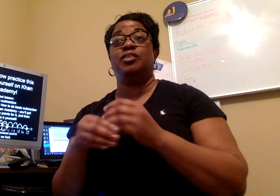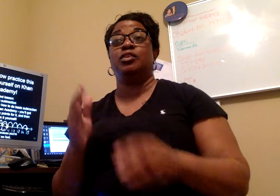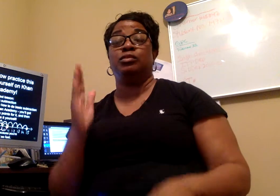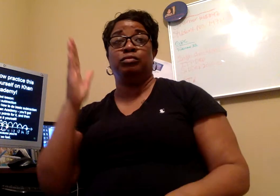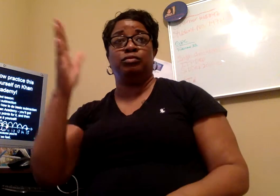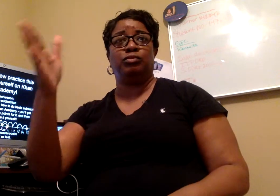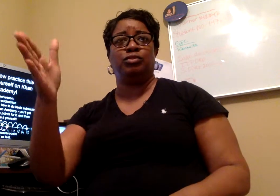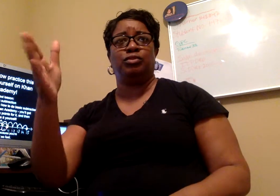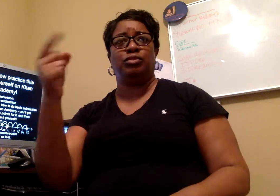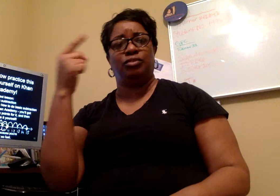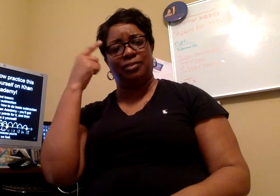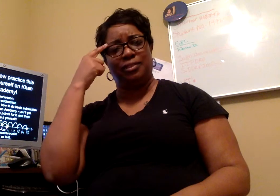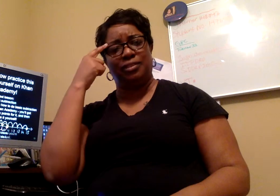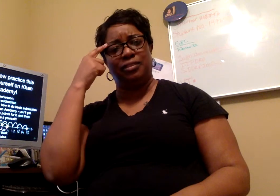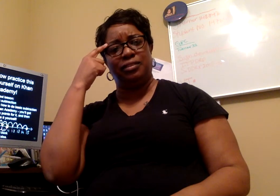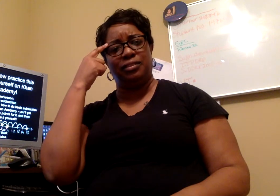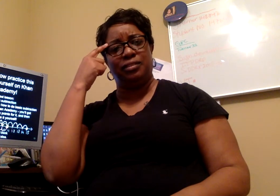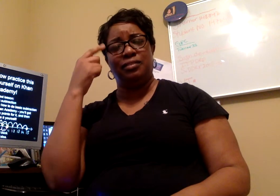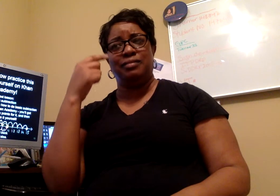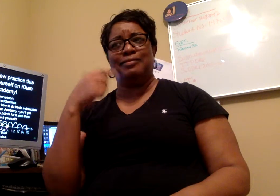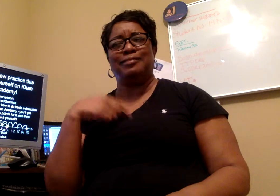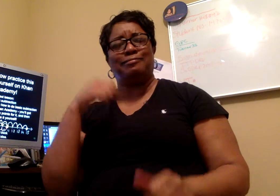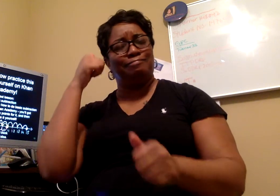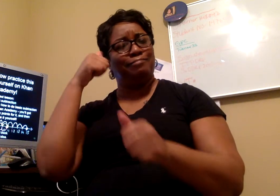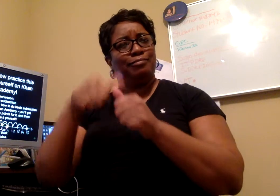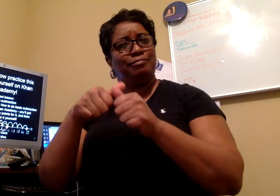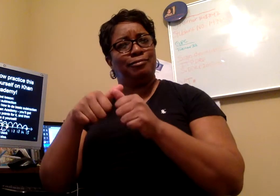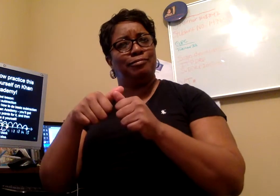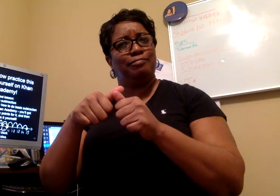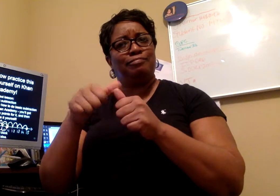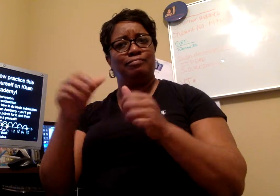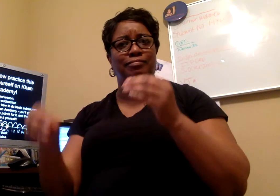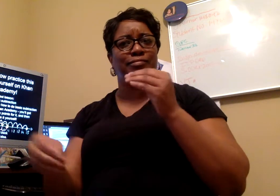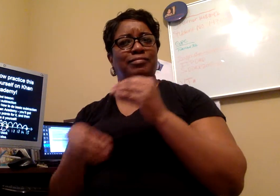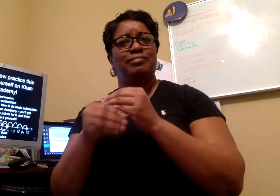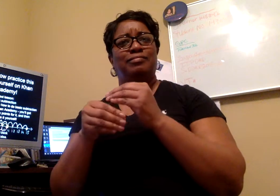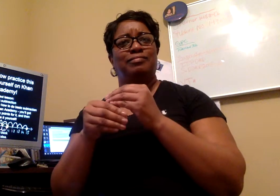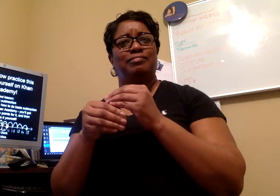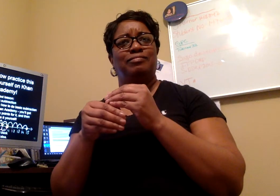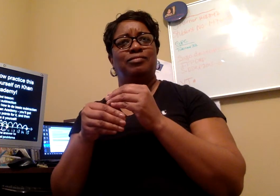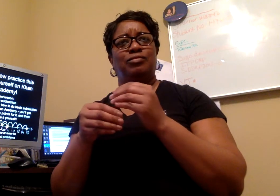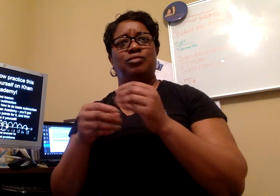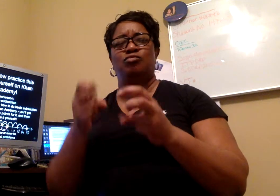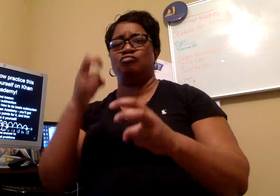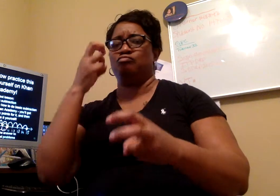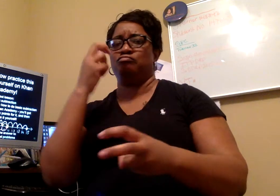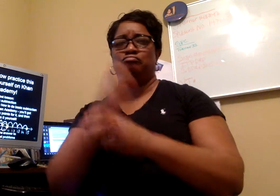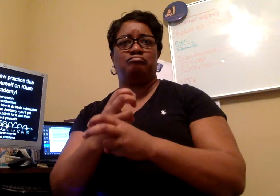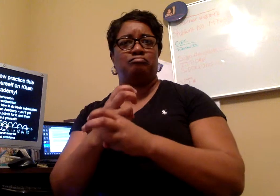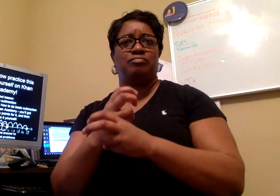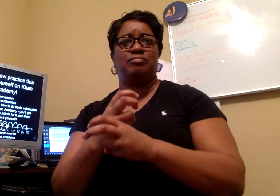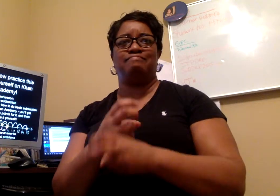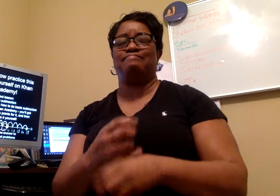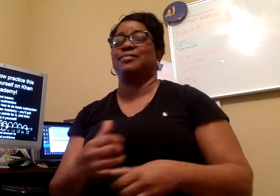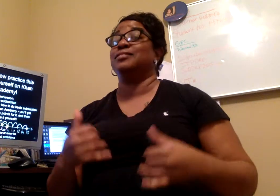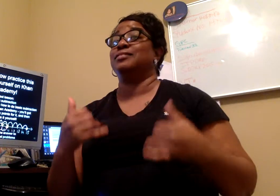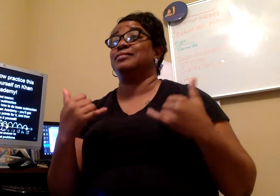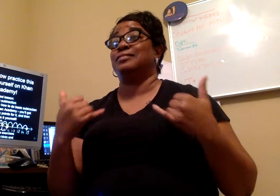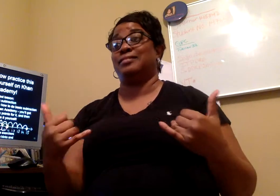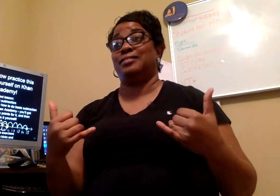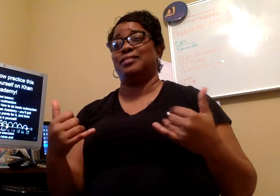easy, because you're going to learn it so fast. So anyway, I think you have an idea. If you don't know the answer to any of the